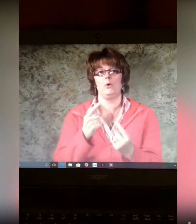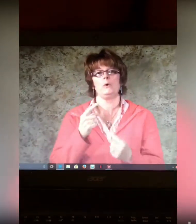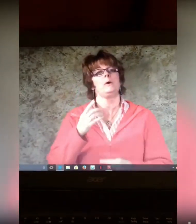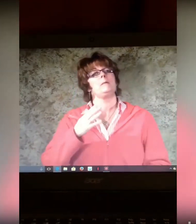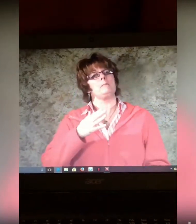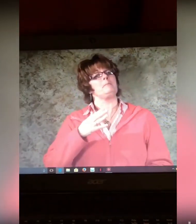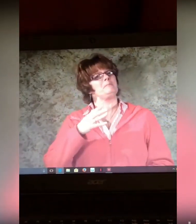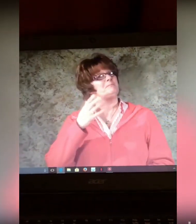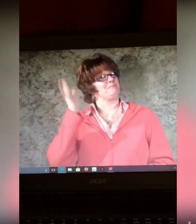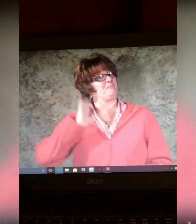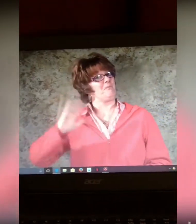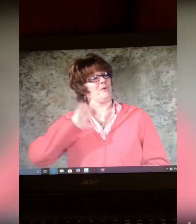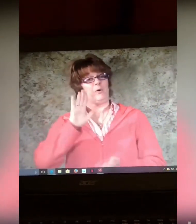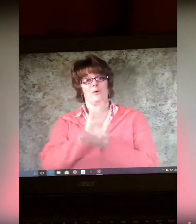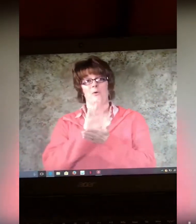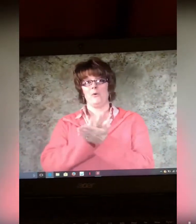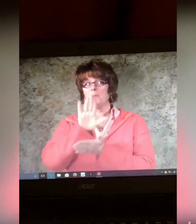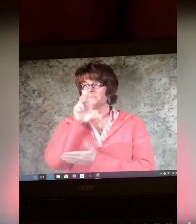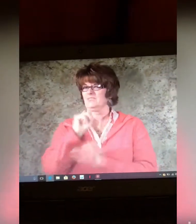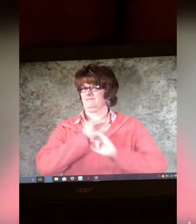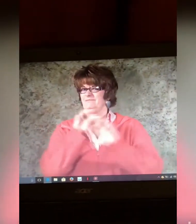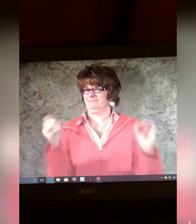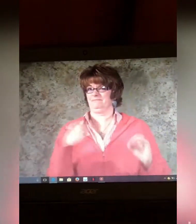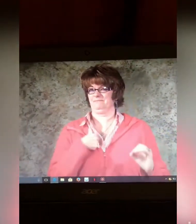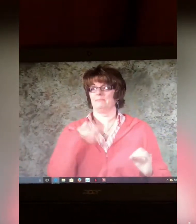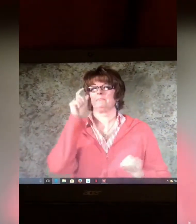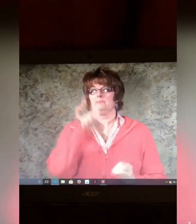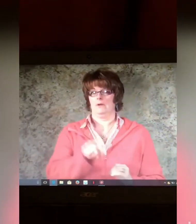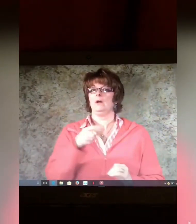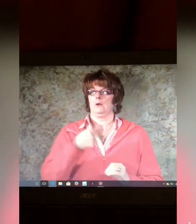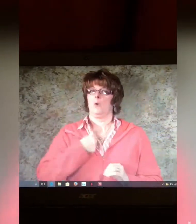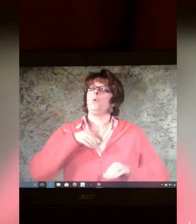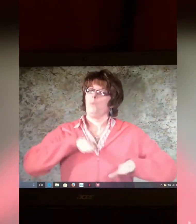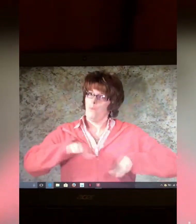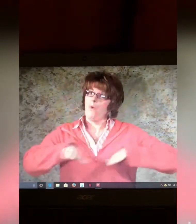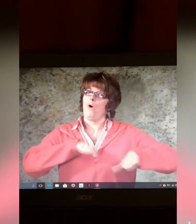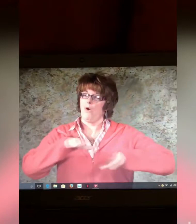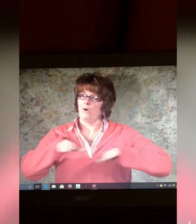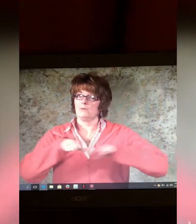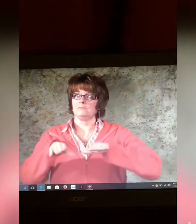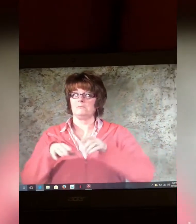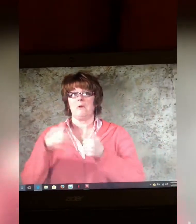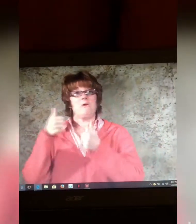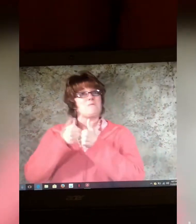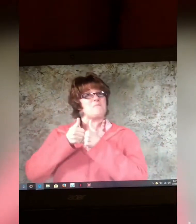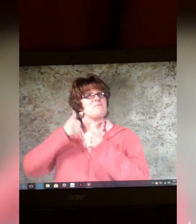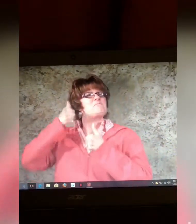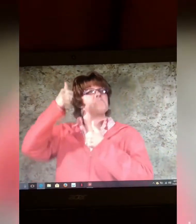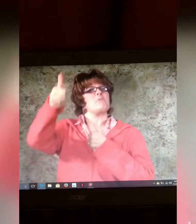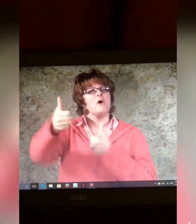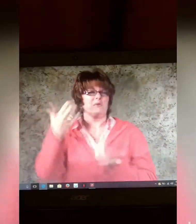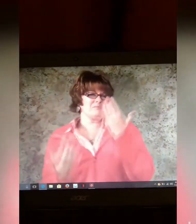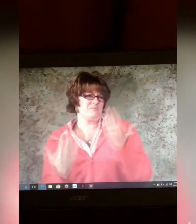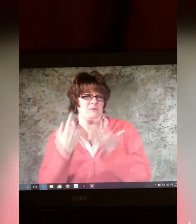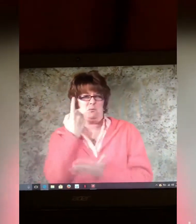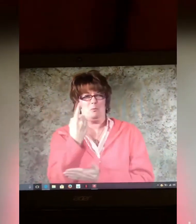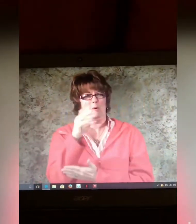So when I went to school that morning, I didn't have a bus, so I had to walk to school, and it was